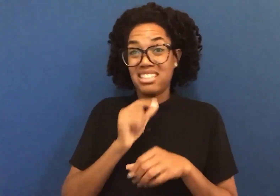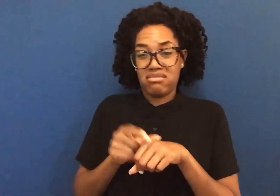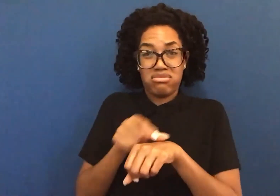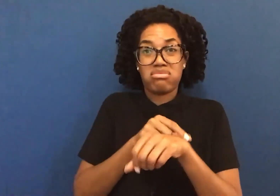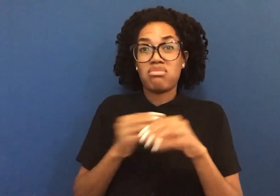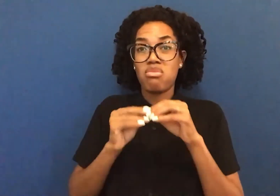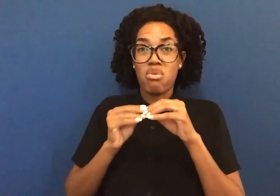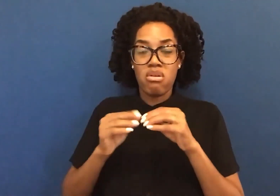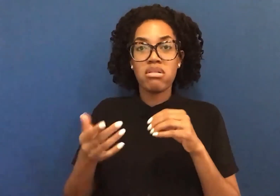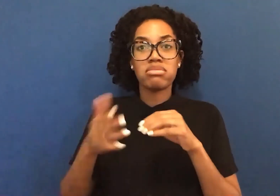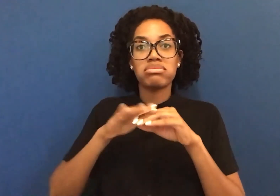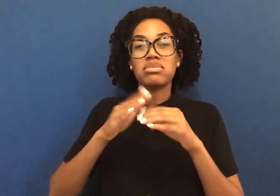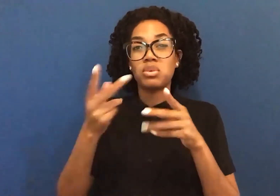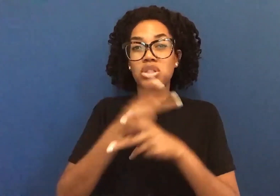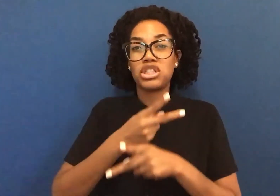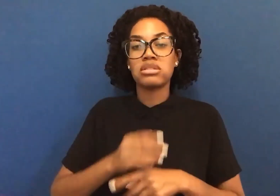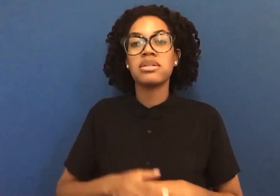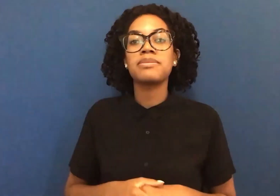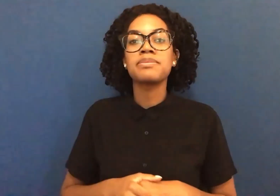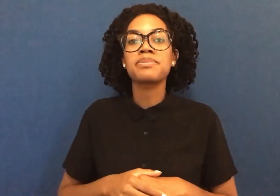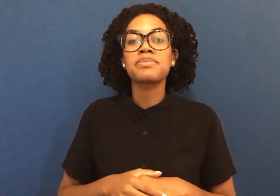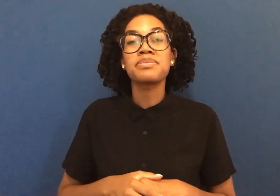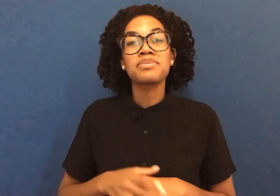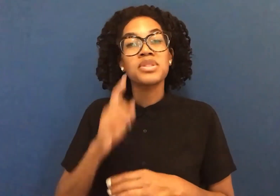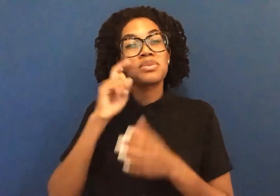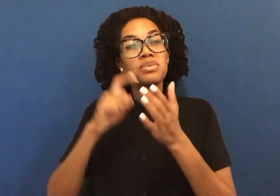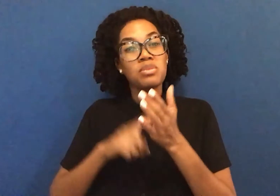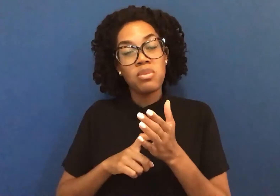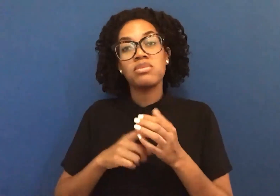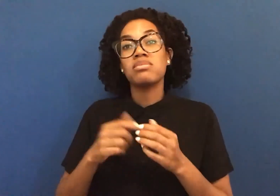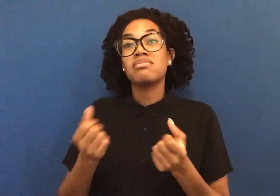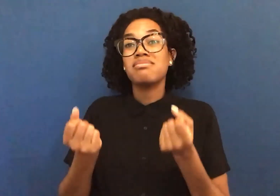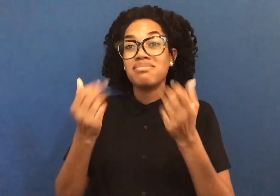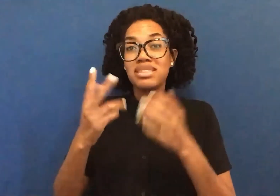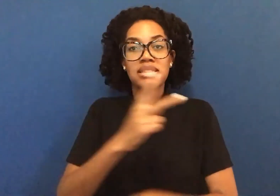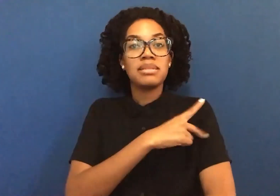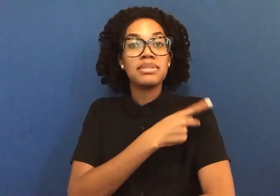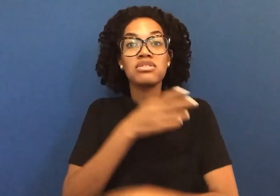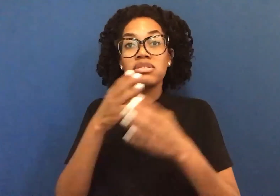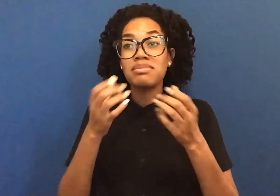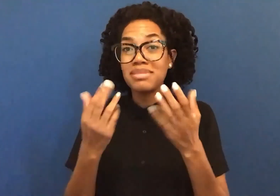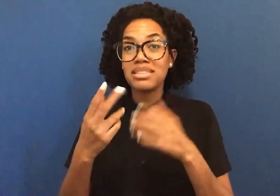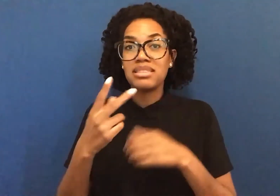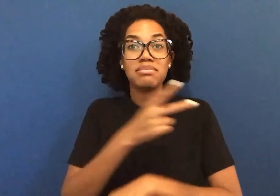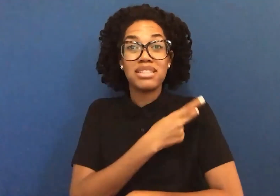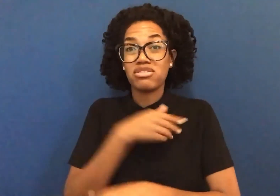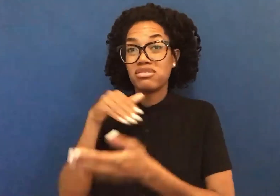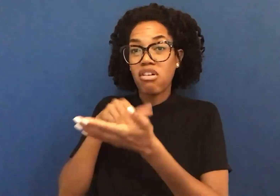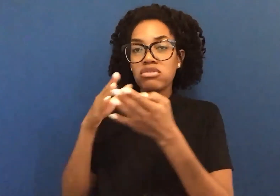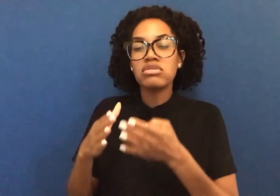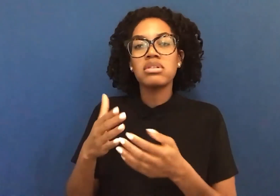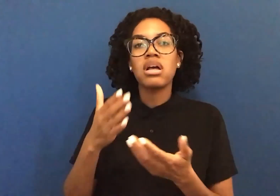often within a day or so. But unfortunately, many providers and patients don't know that treatment is available. And if they do know